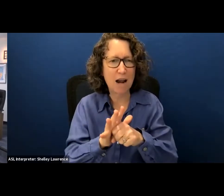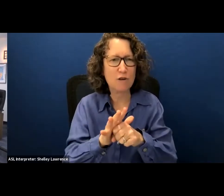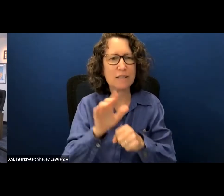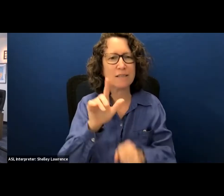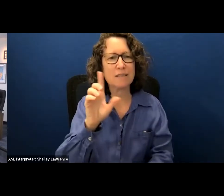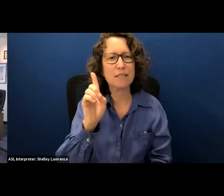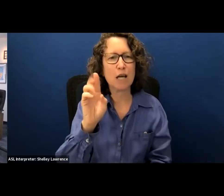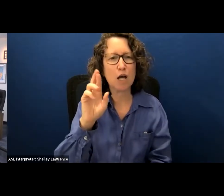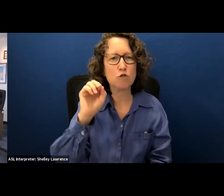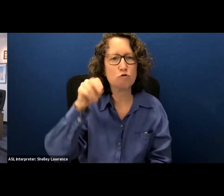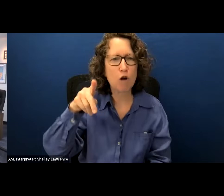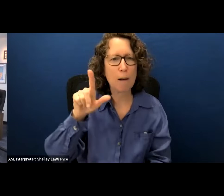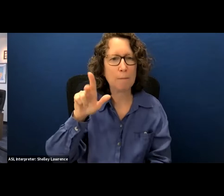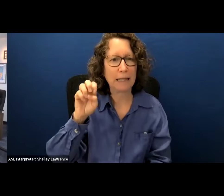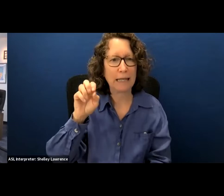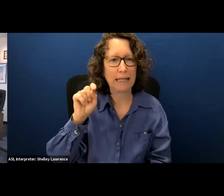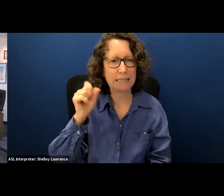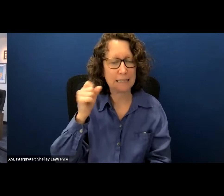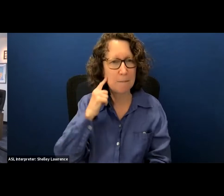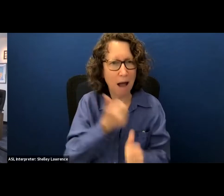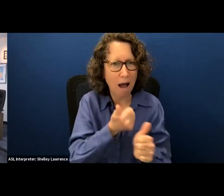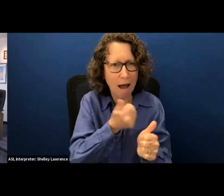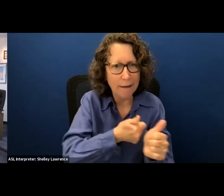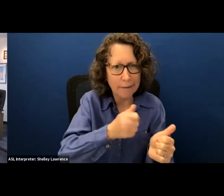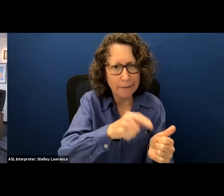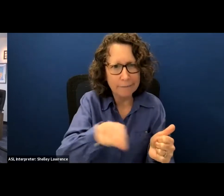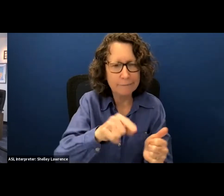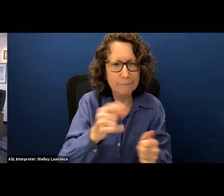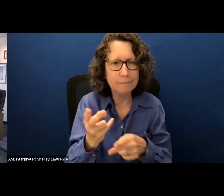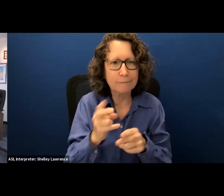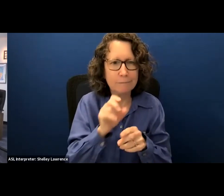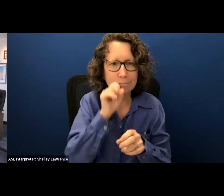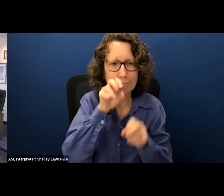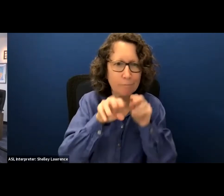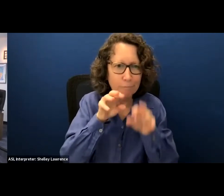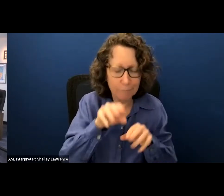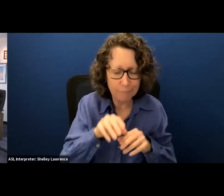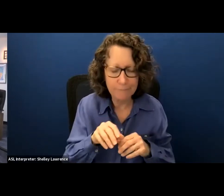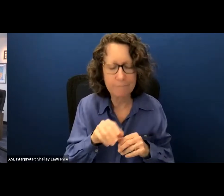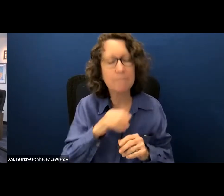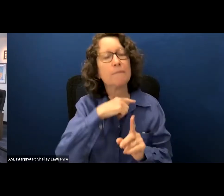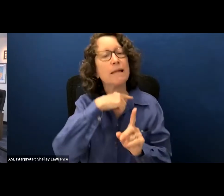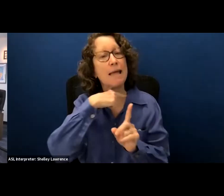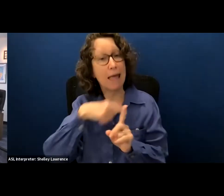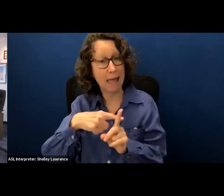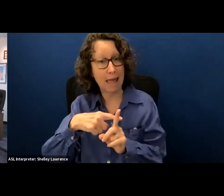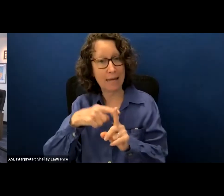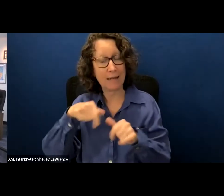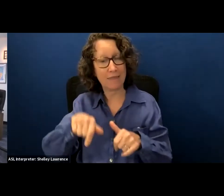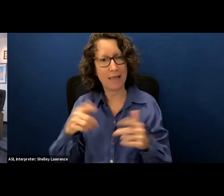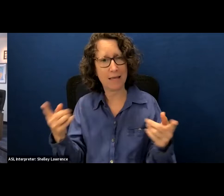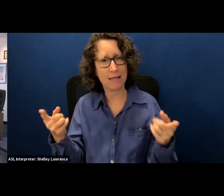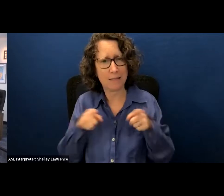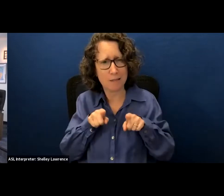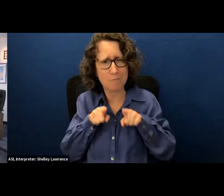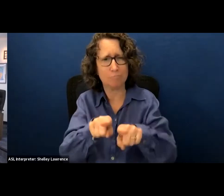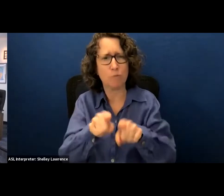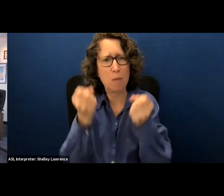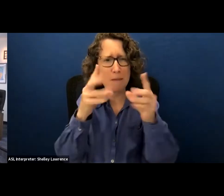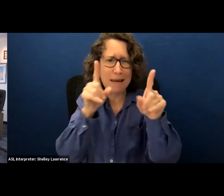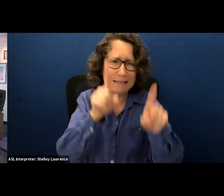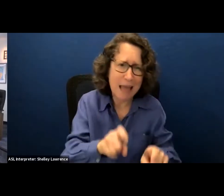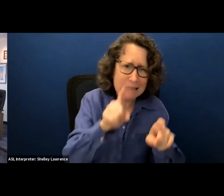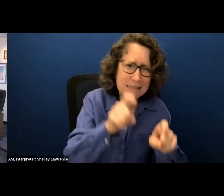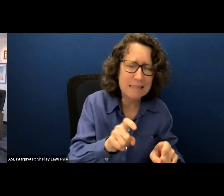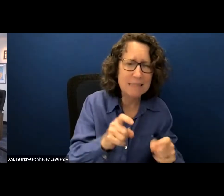droplets by the wearer. And also that this aligns with many tests, lab